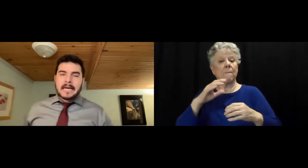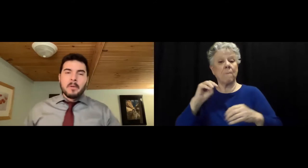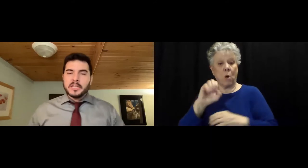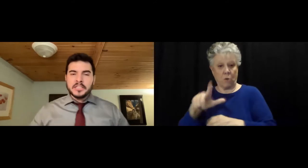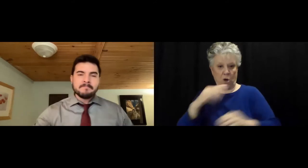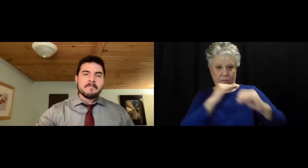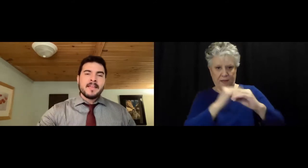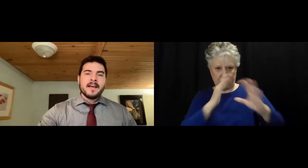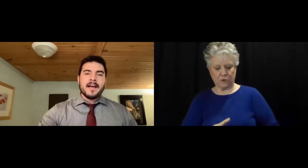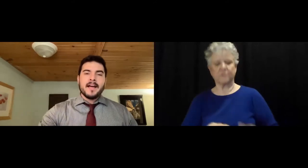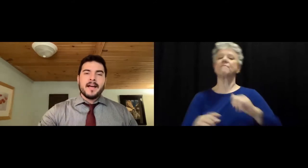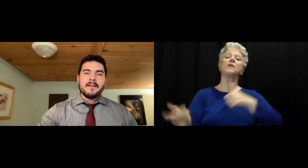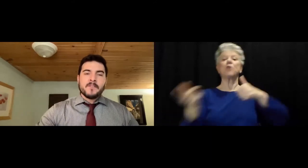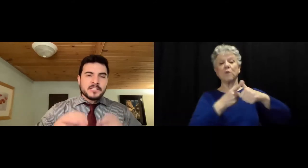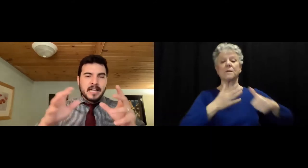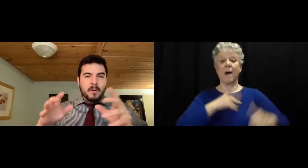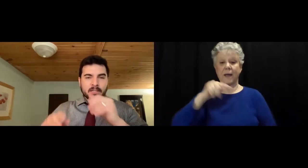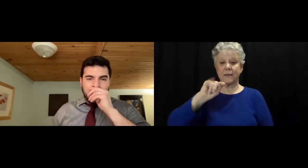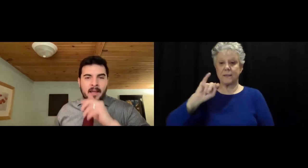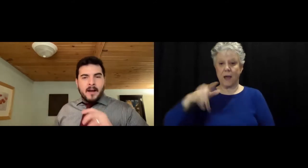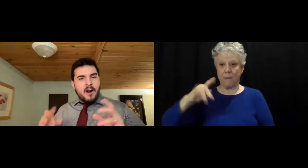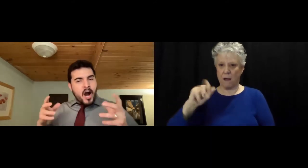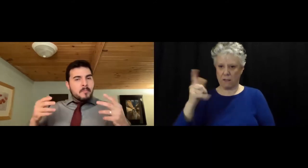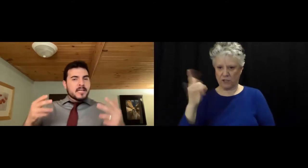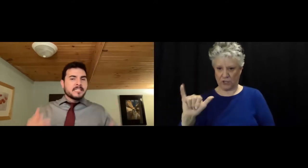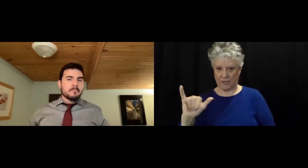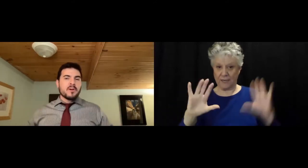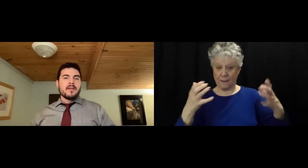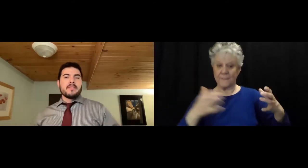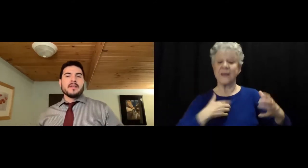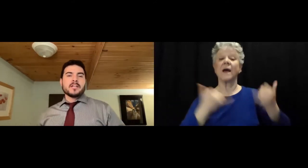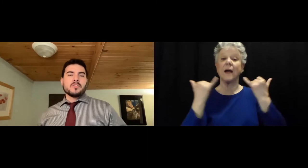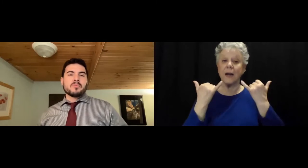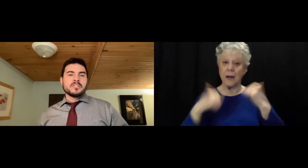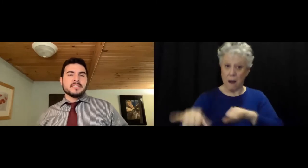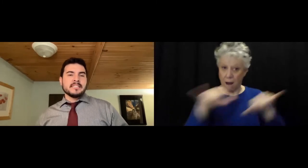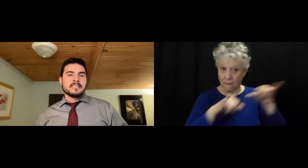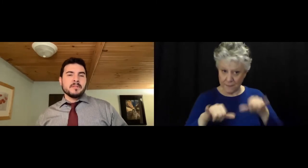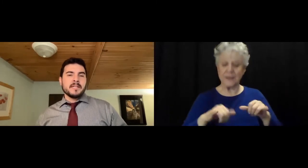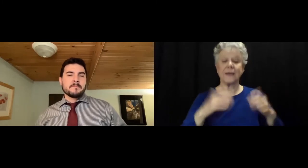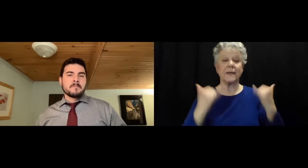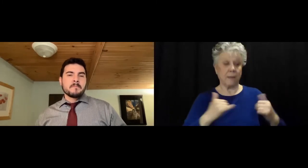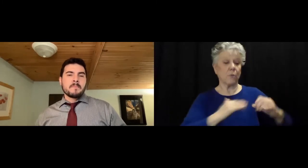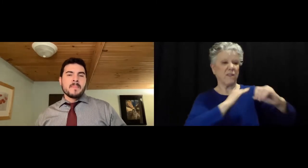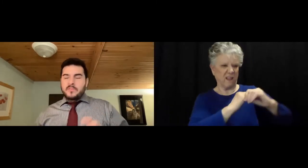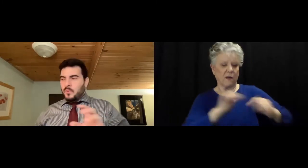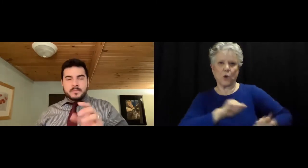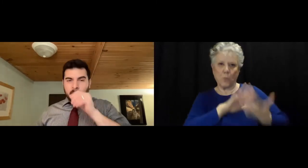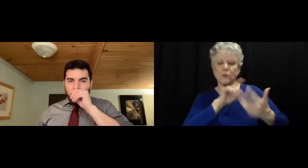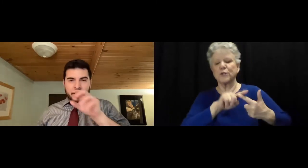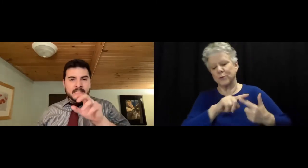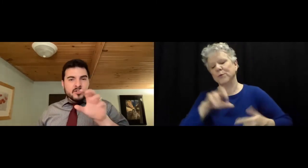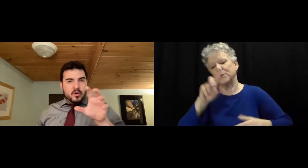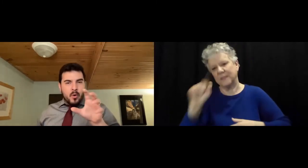my typology. First, the typology of common contemporary theological approaches to disability. So